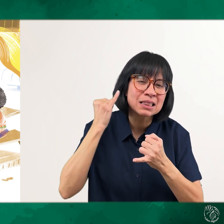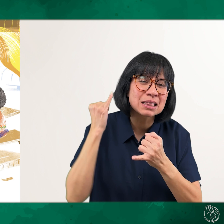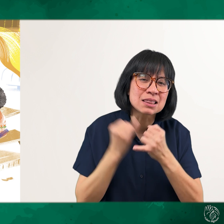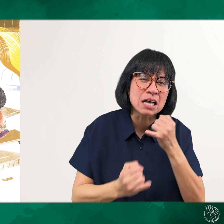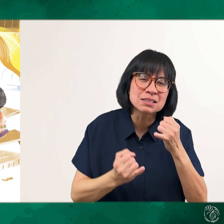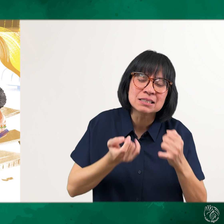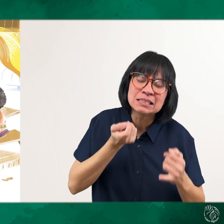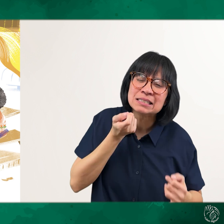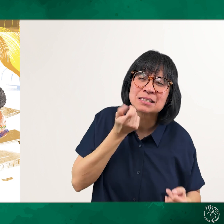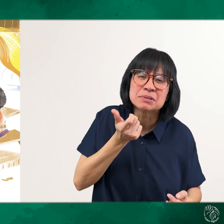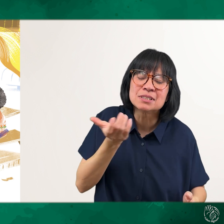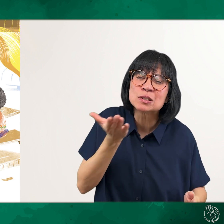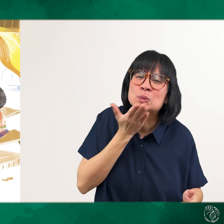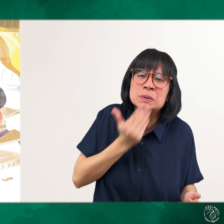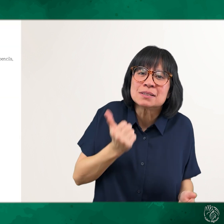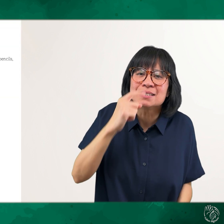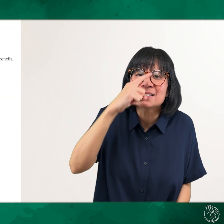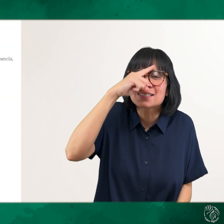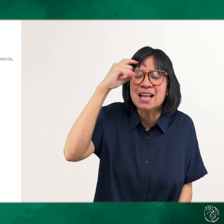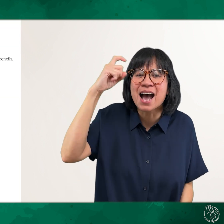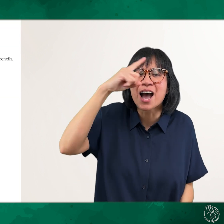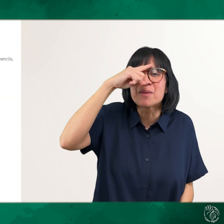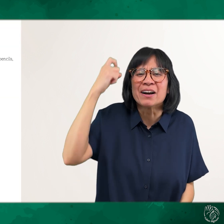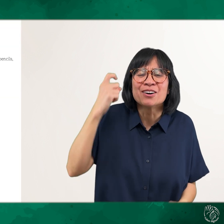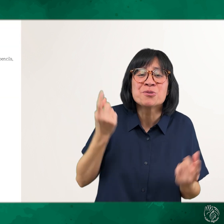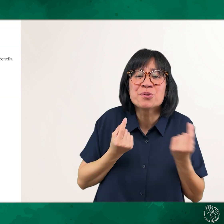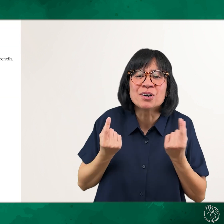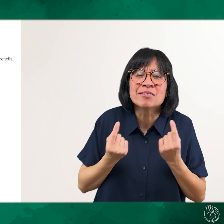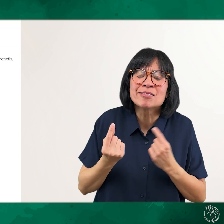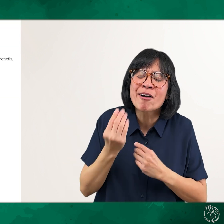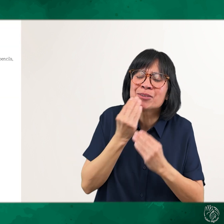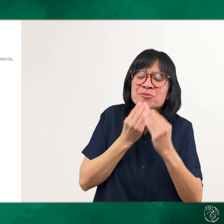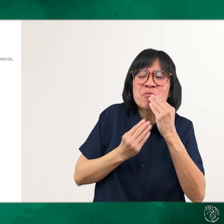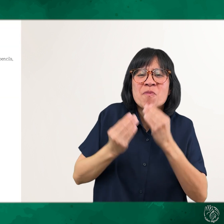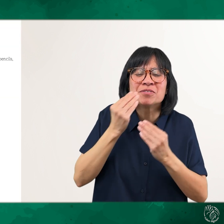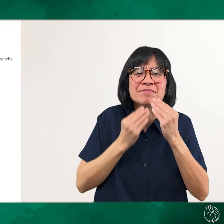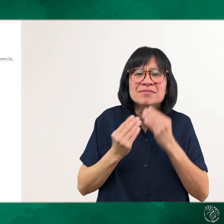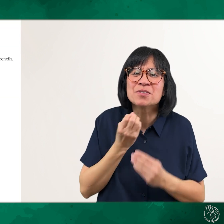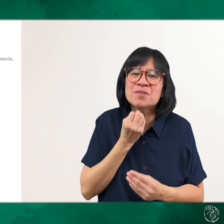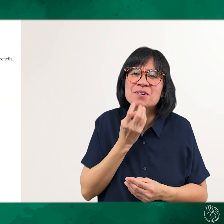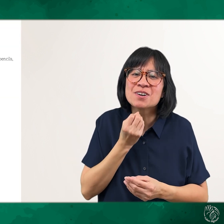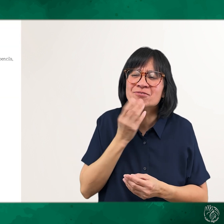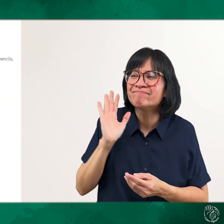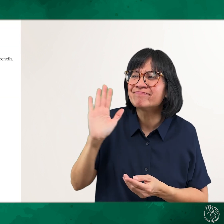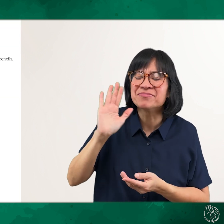and the last sweet bits of summer in Lola's mango jam.